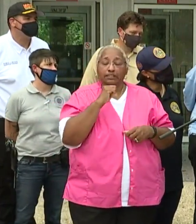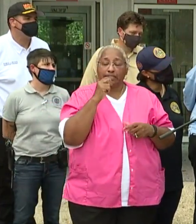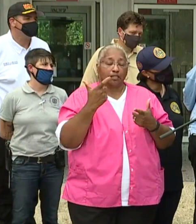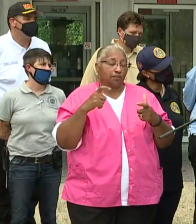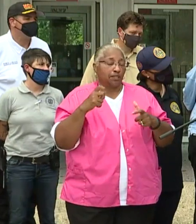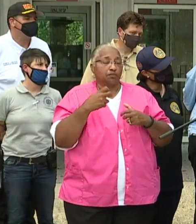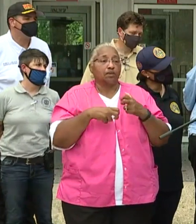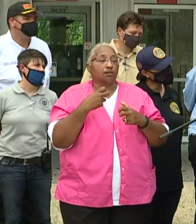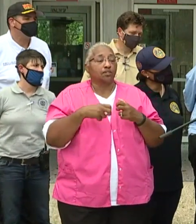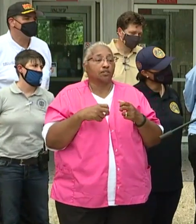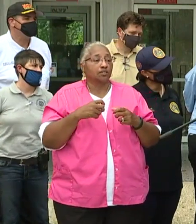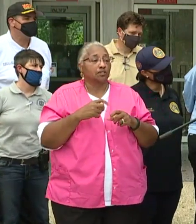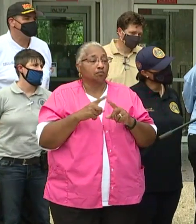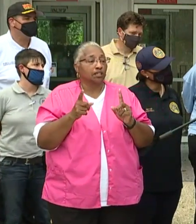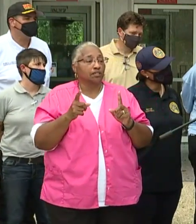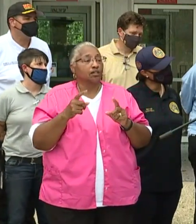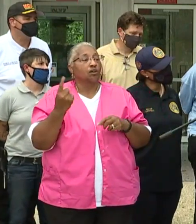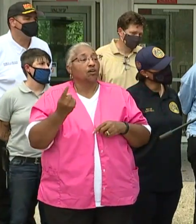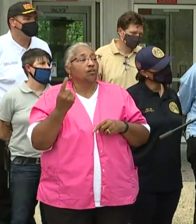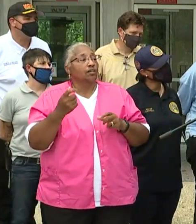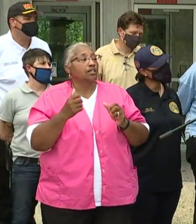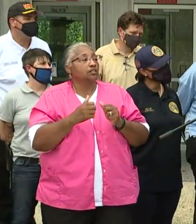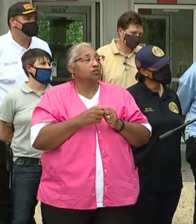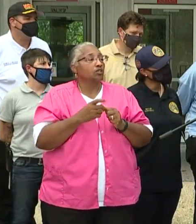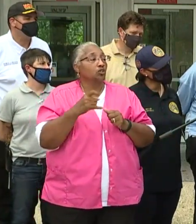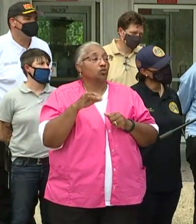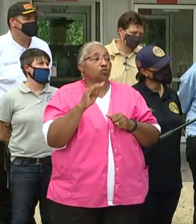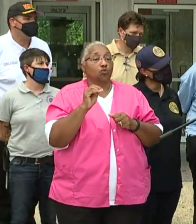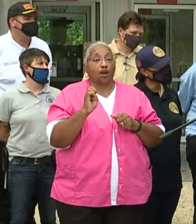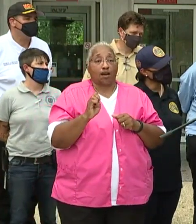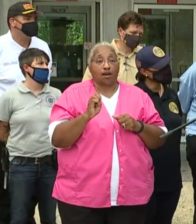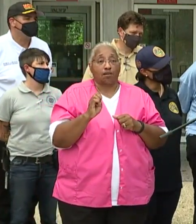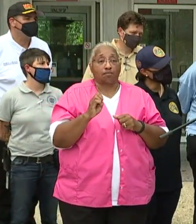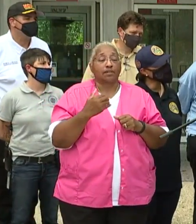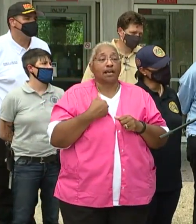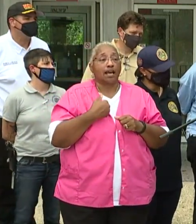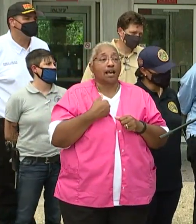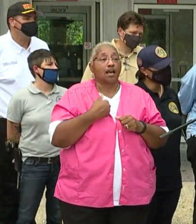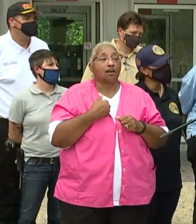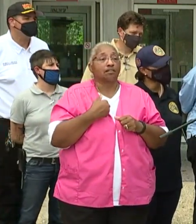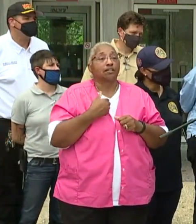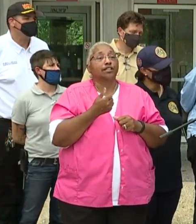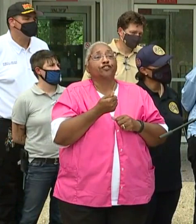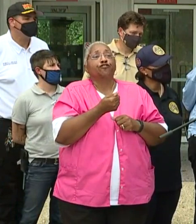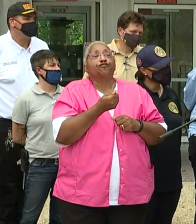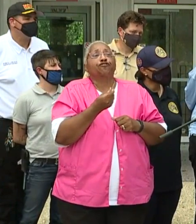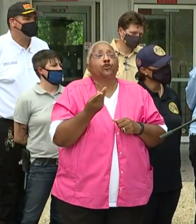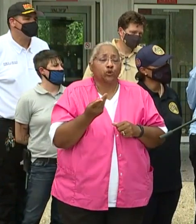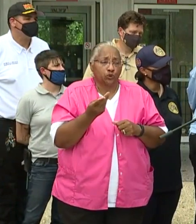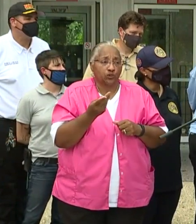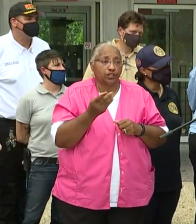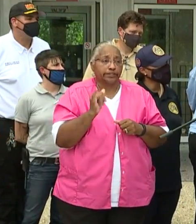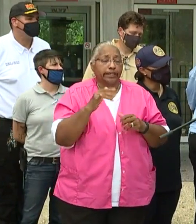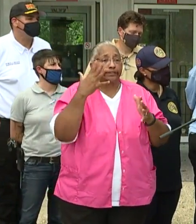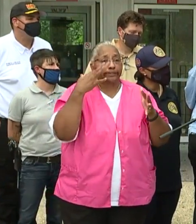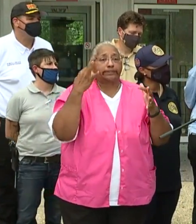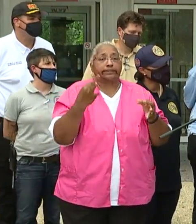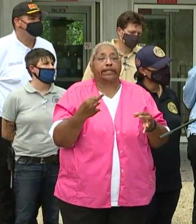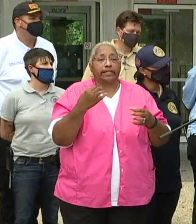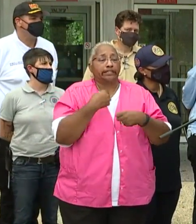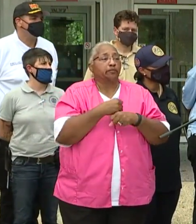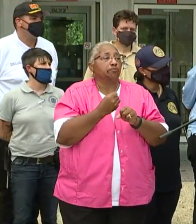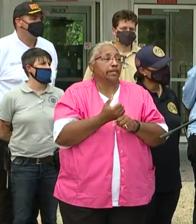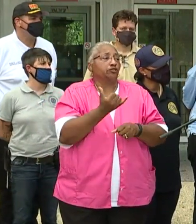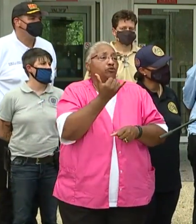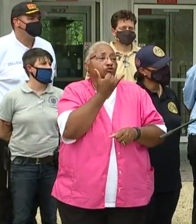This is not. It's just, you know, as always with crime here in New Orleans, it's a select few. There are a select few that are deciding to make that wrong